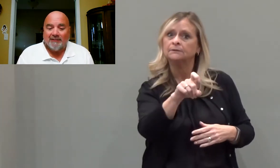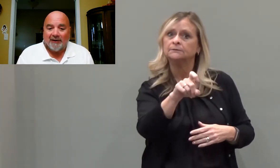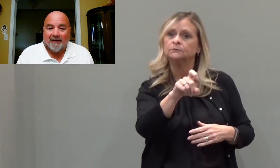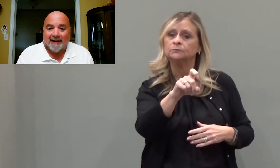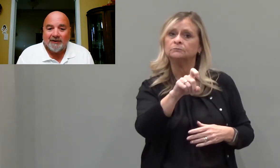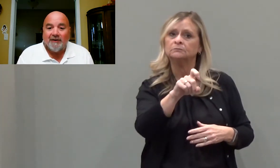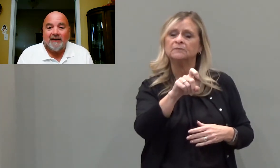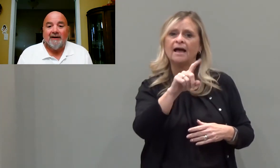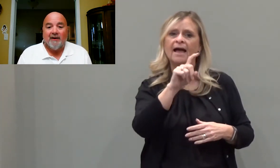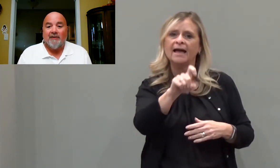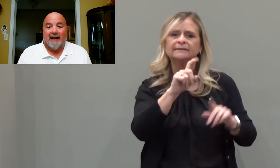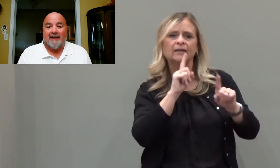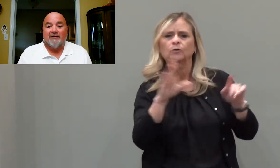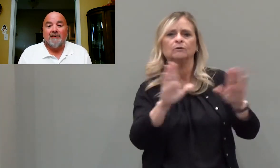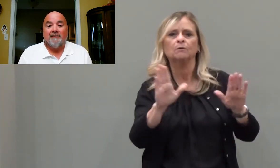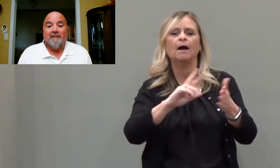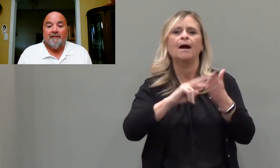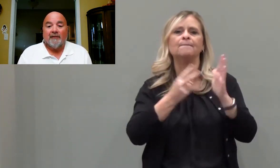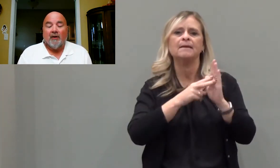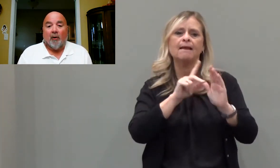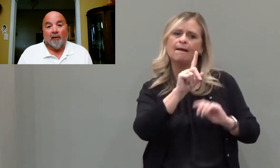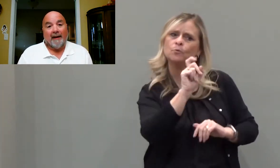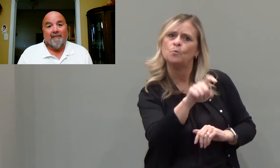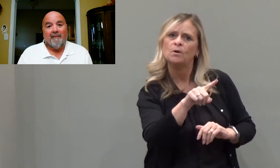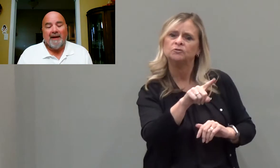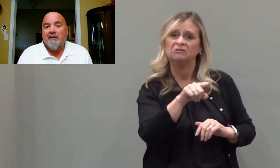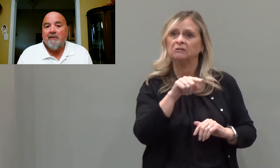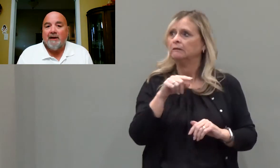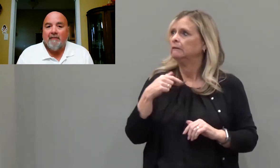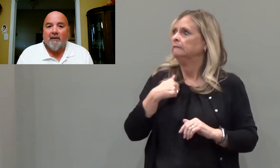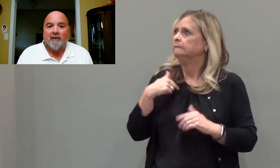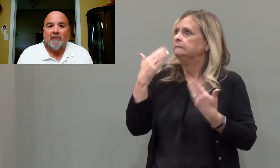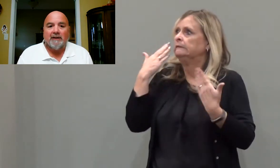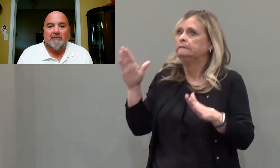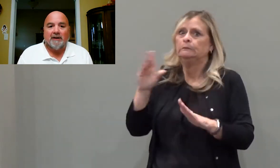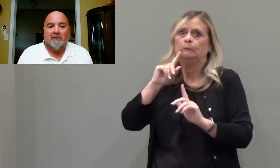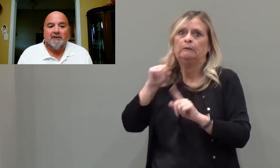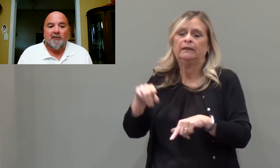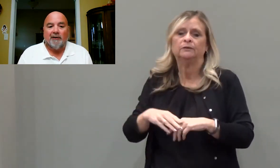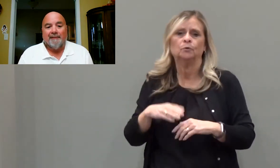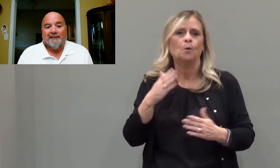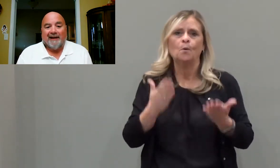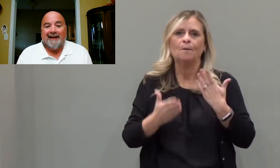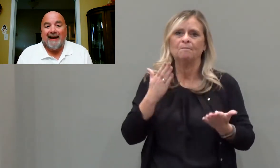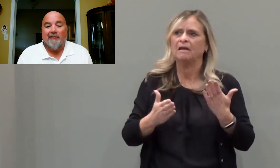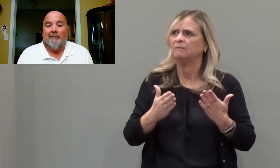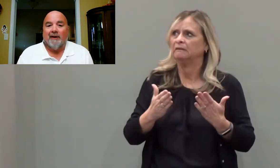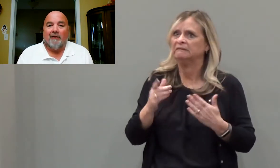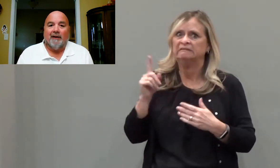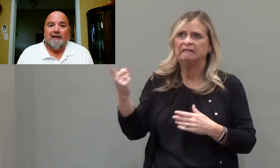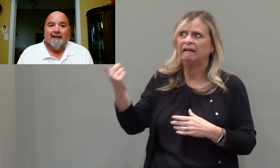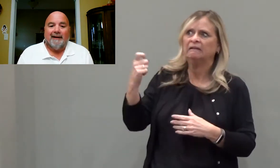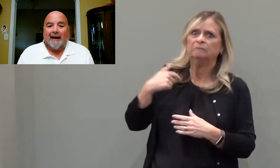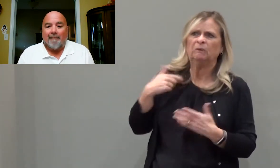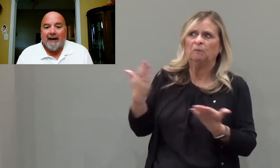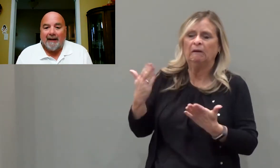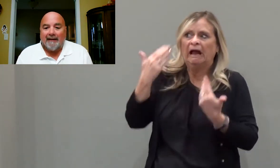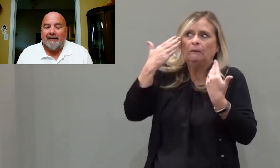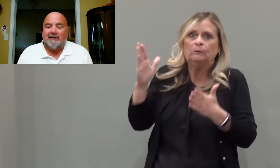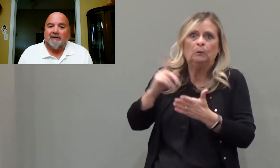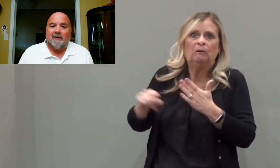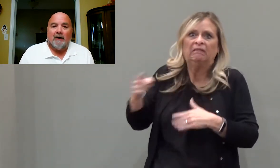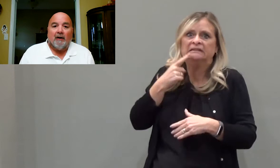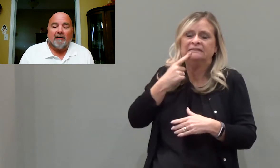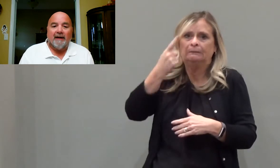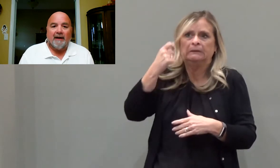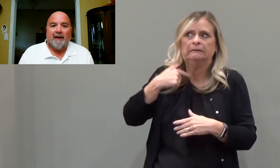question, that you didn't know the answer to, or that maybe you didn't even know the question because you were daydreaming or not paying